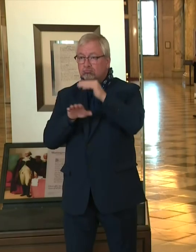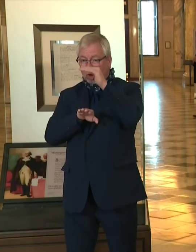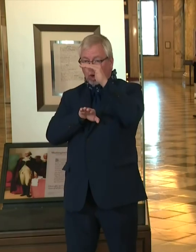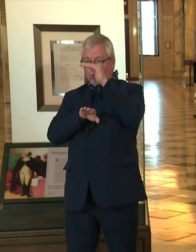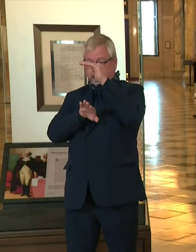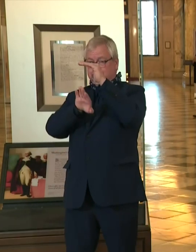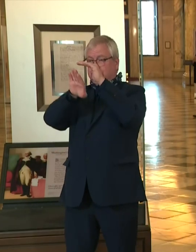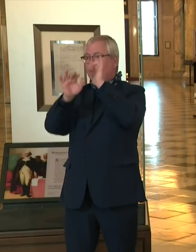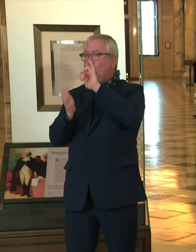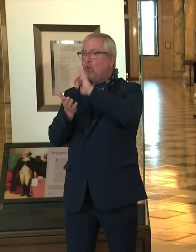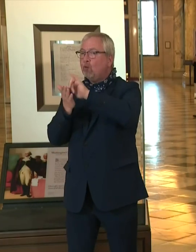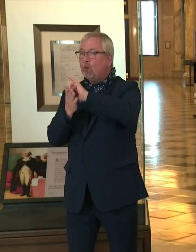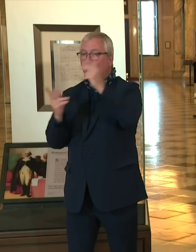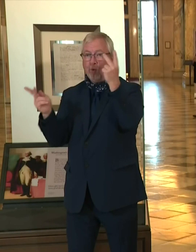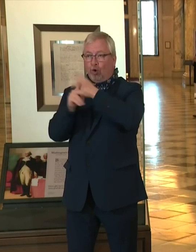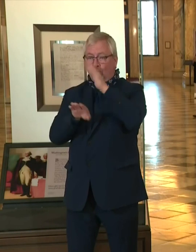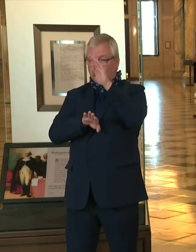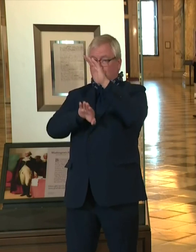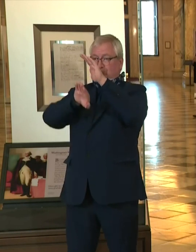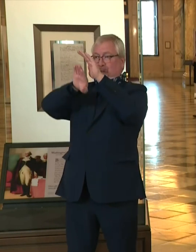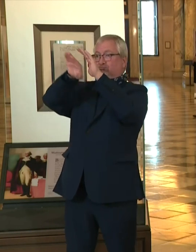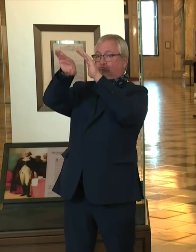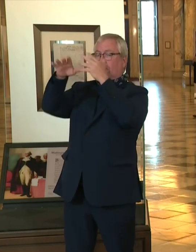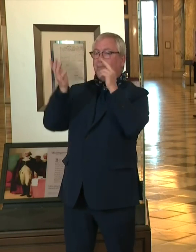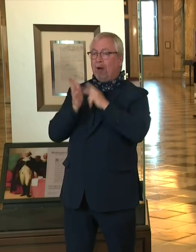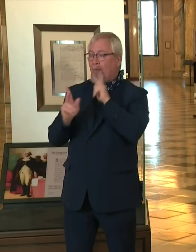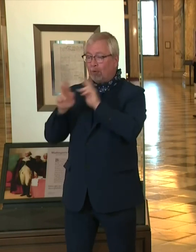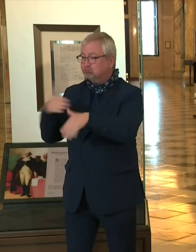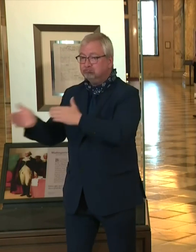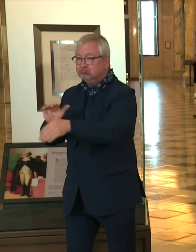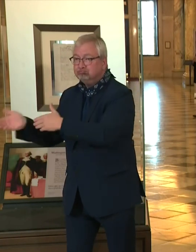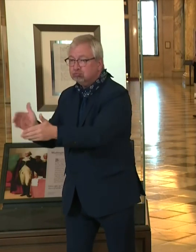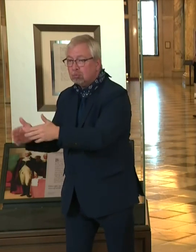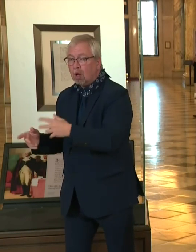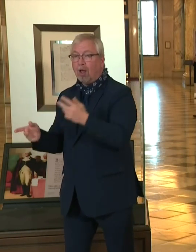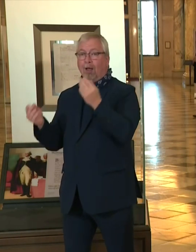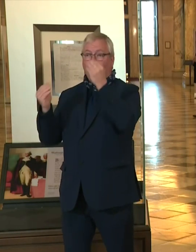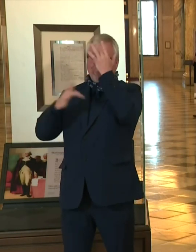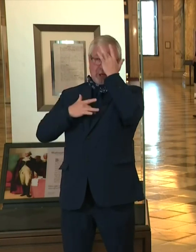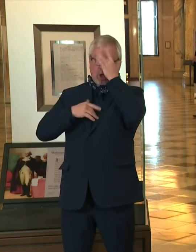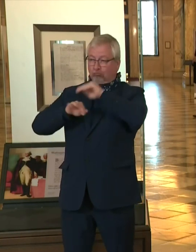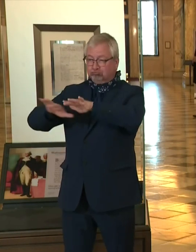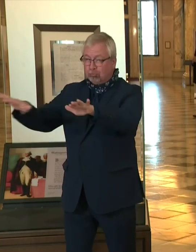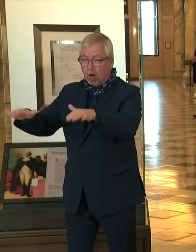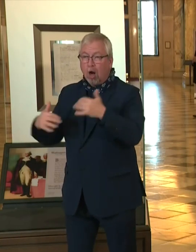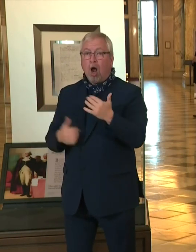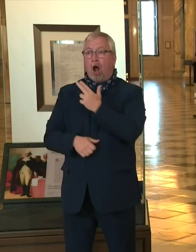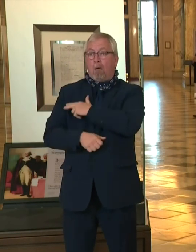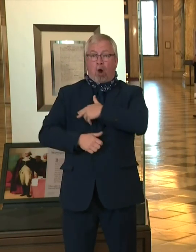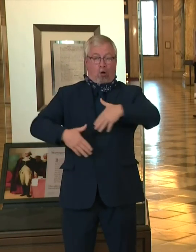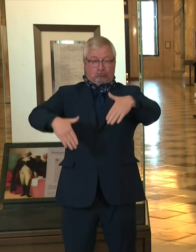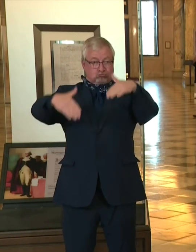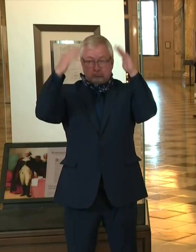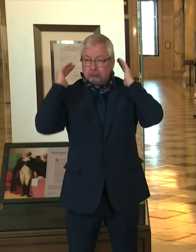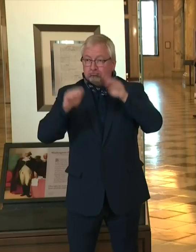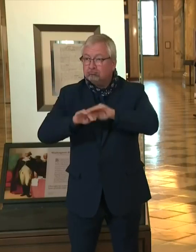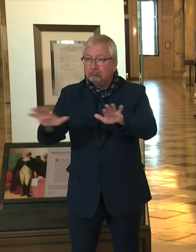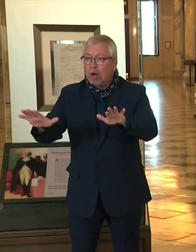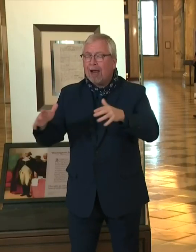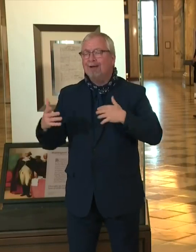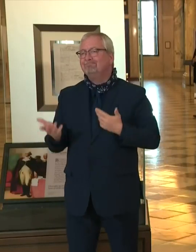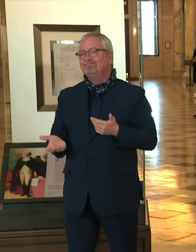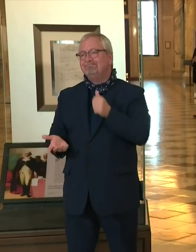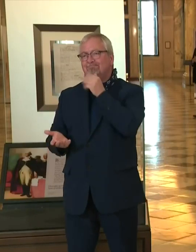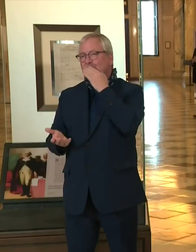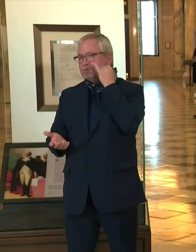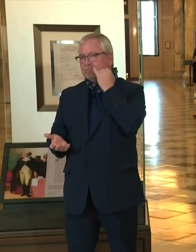we have thousands of people die and hundreds of thousands of people sick and we overload our hospital system, because then it's very hard to get that genie back in the bottle. Governor Hogan